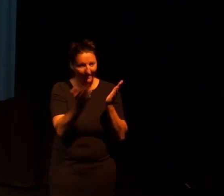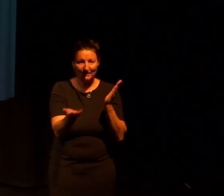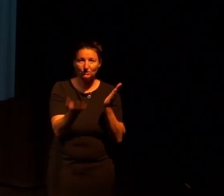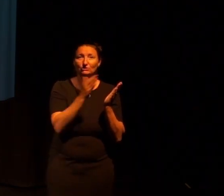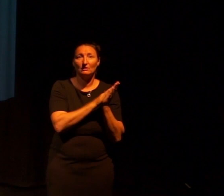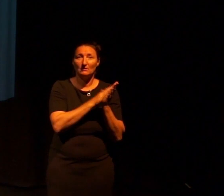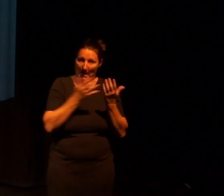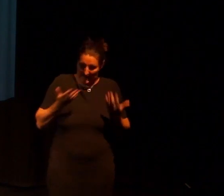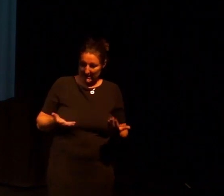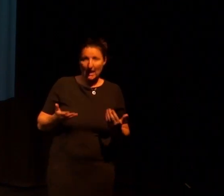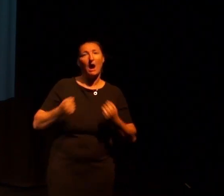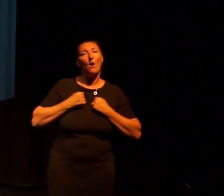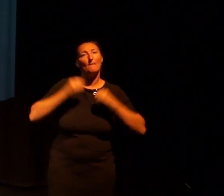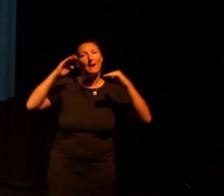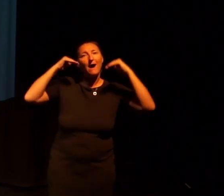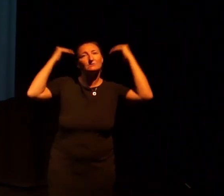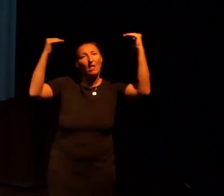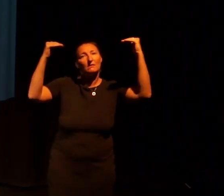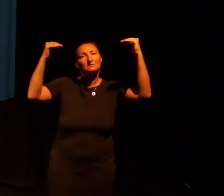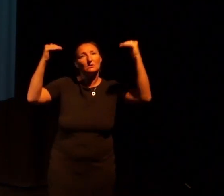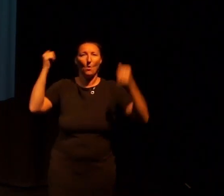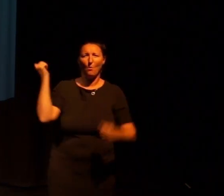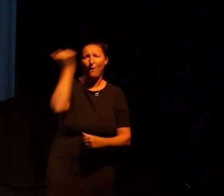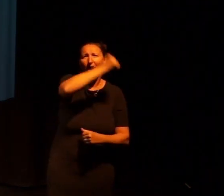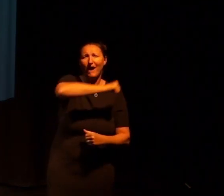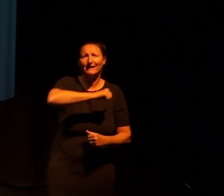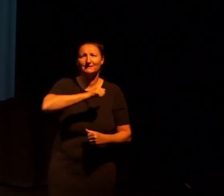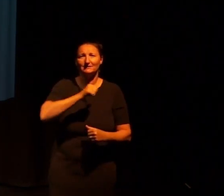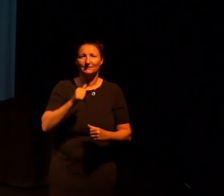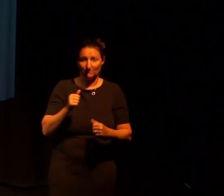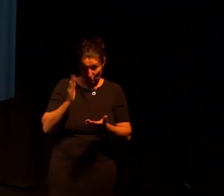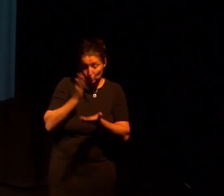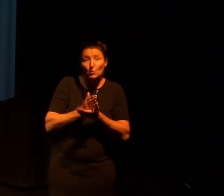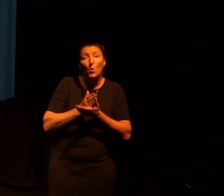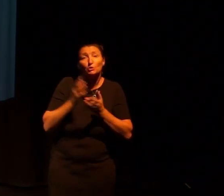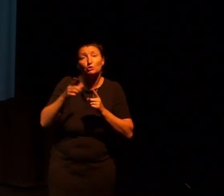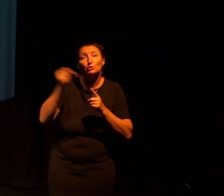called adult, wise and sage, sure to choose the right path to follow?